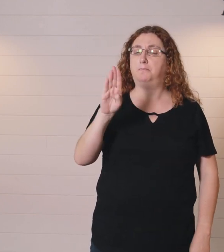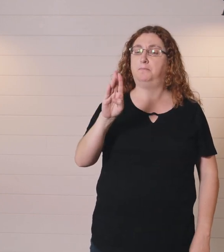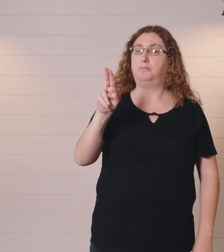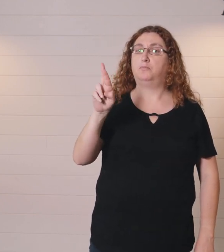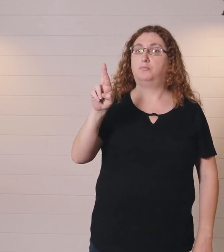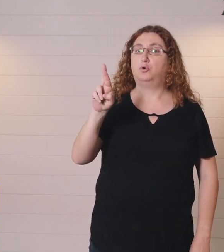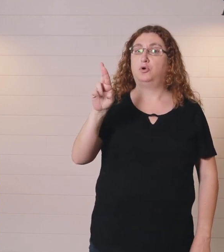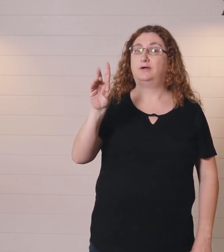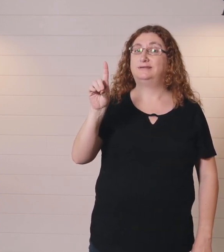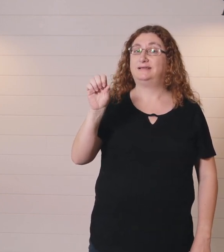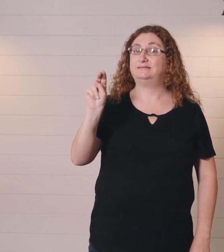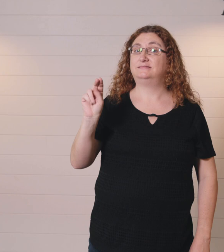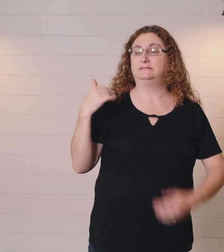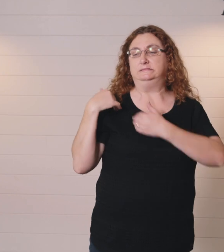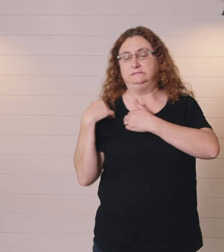no voice.